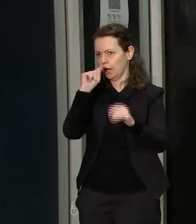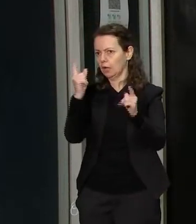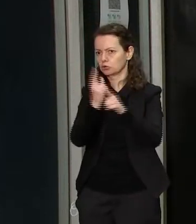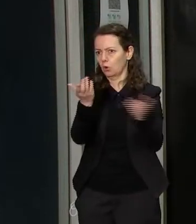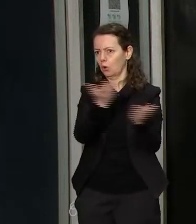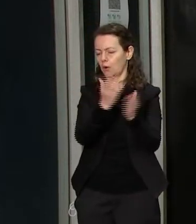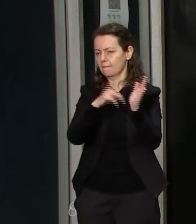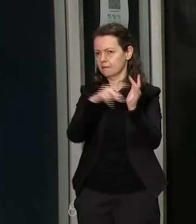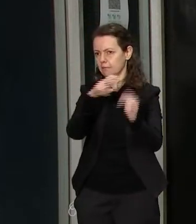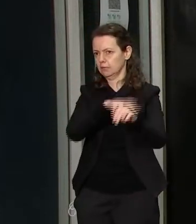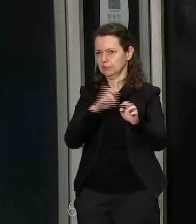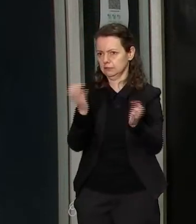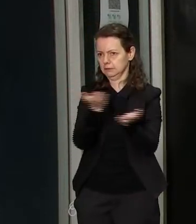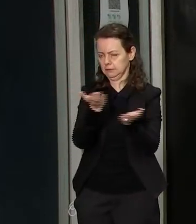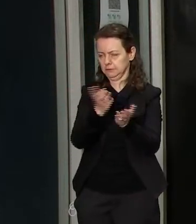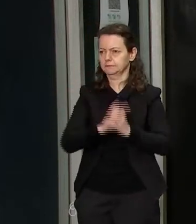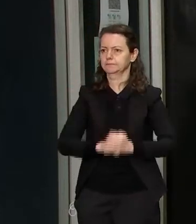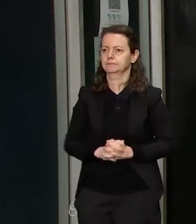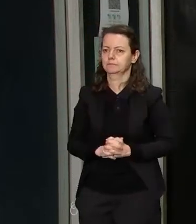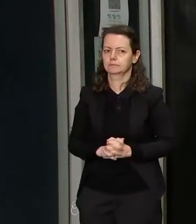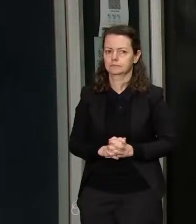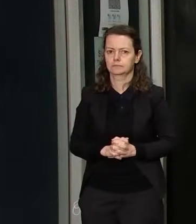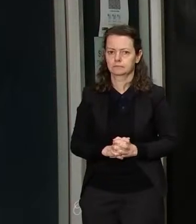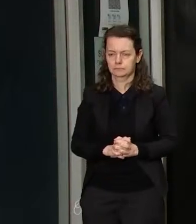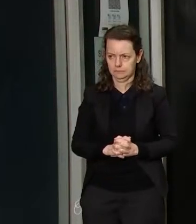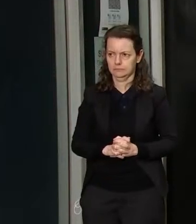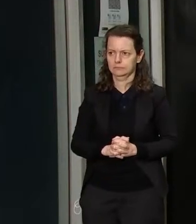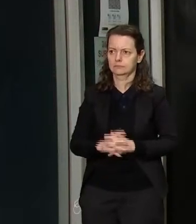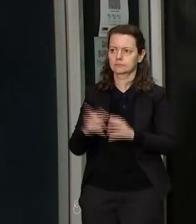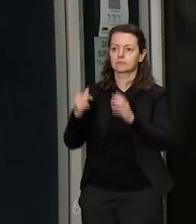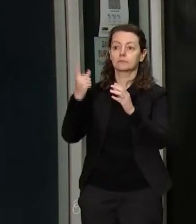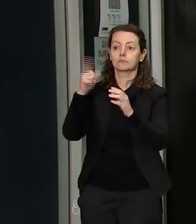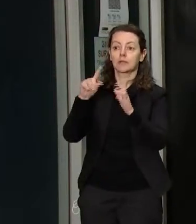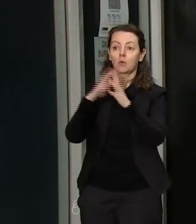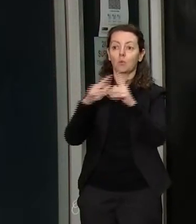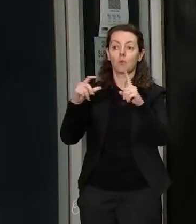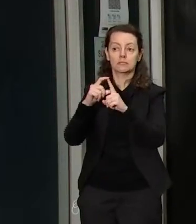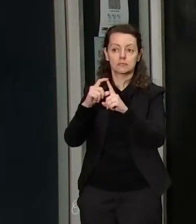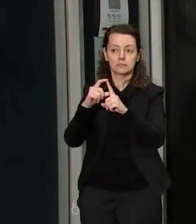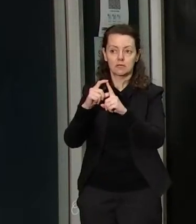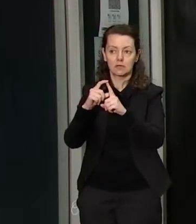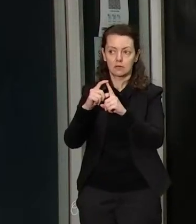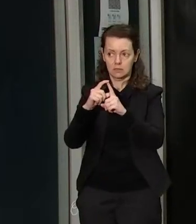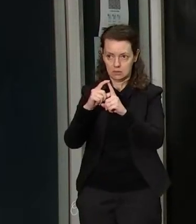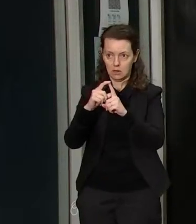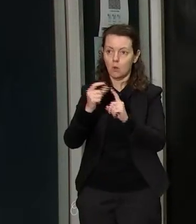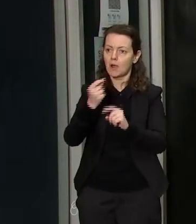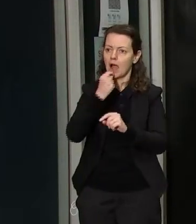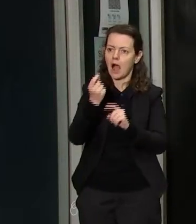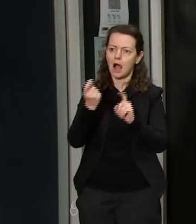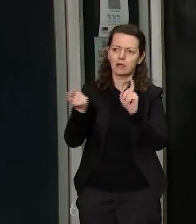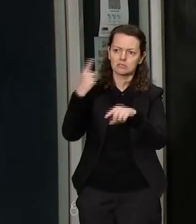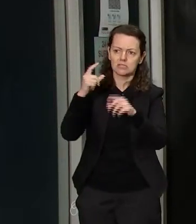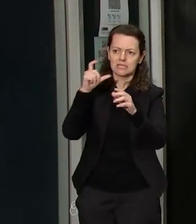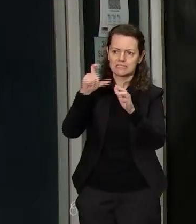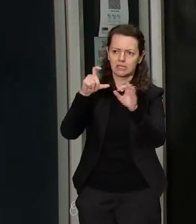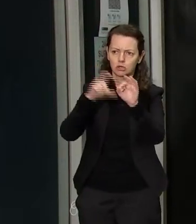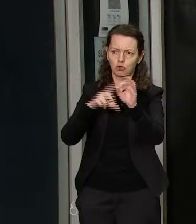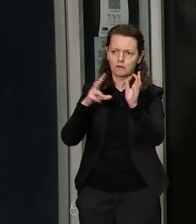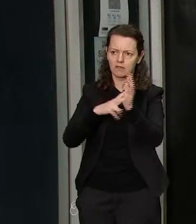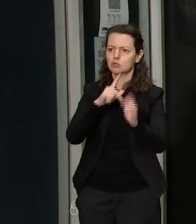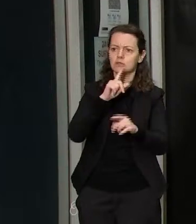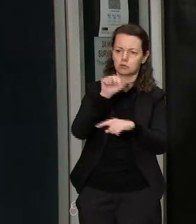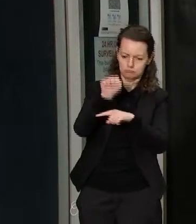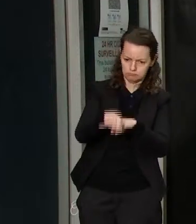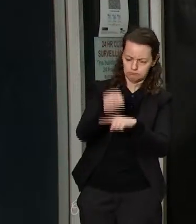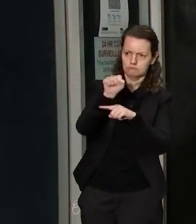But that's the advice that I've got. And on Wednesday, we asked if we could speak to someone from CQV, and you gave a nod to